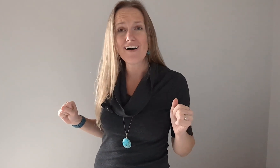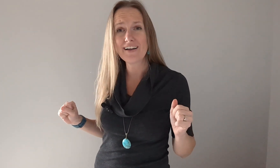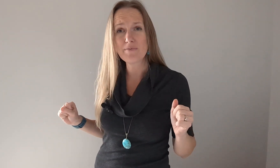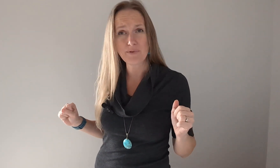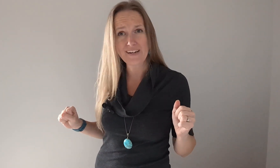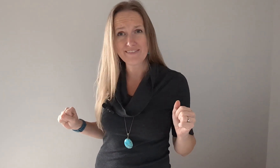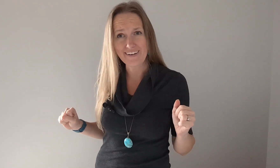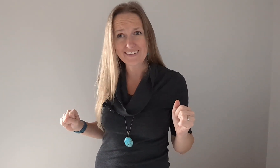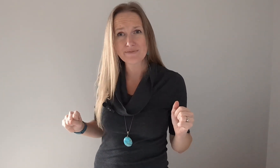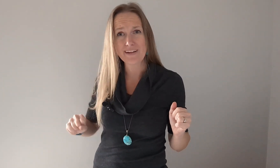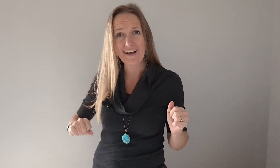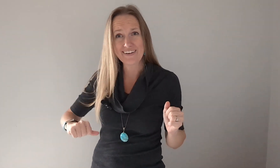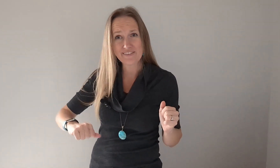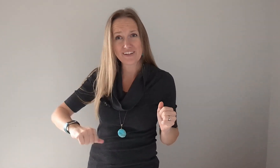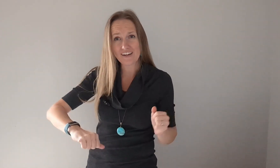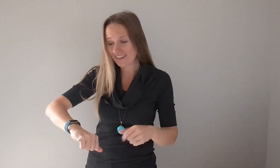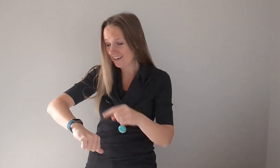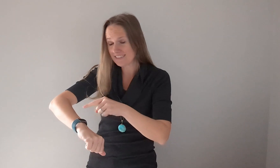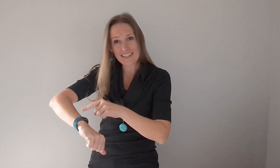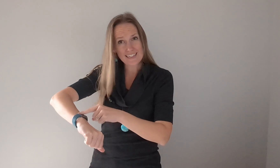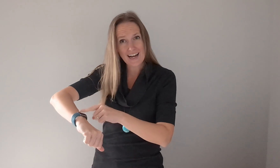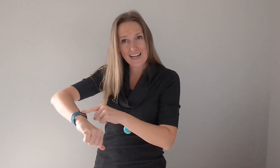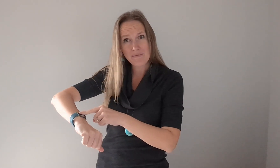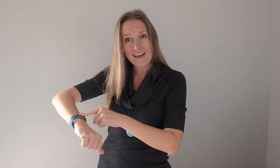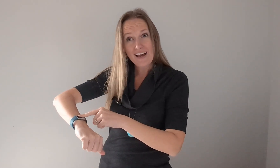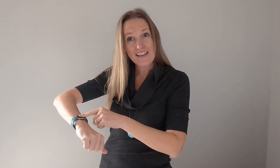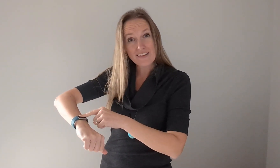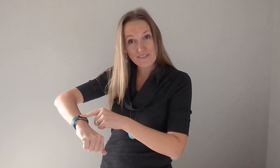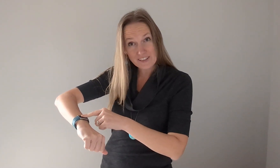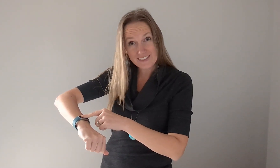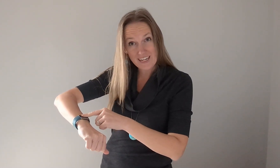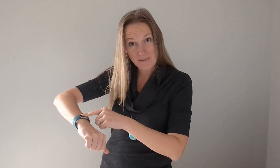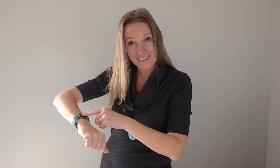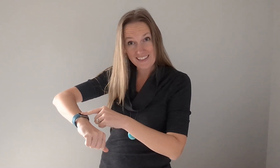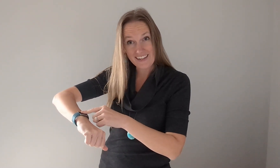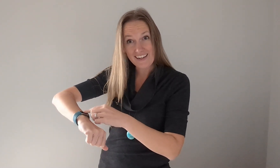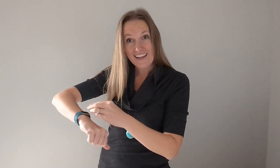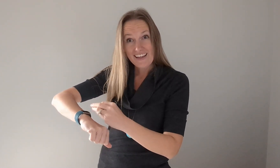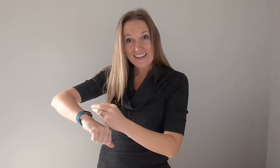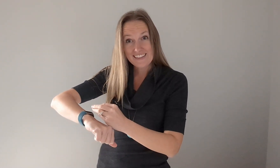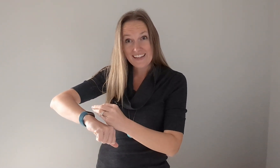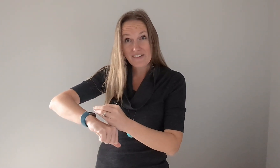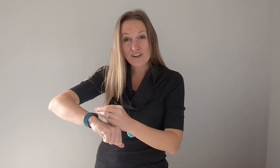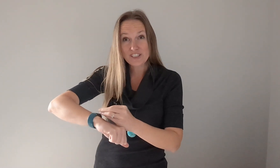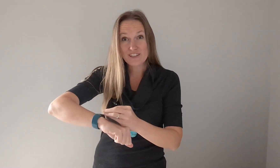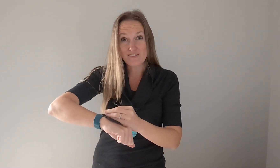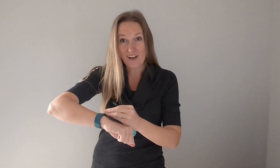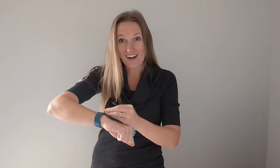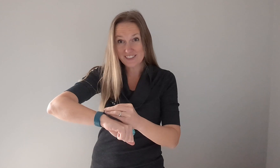odd brain fart, but I don't know if you caught that. I was like, time. And then the first time I did it, I did like a version of lost